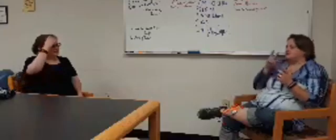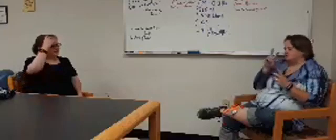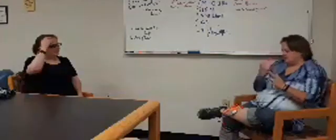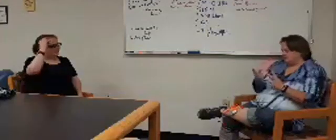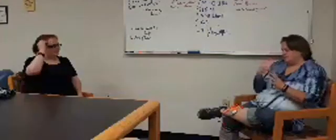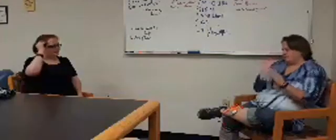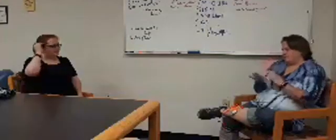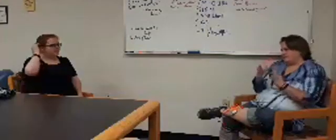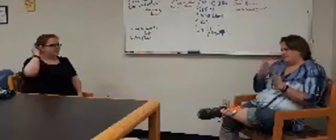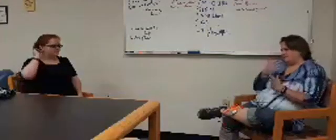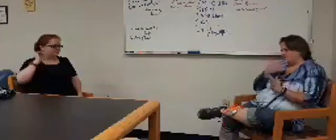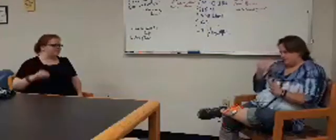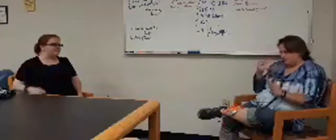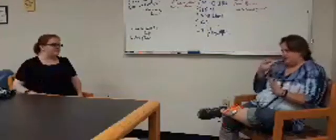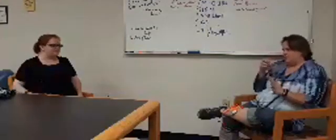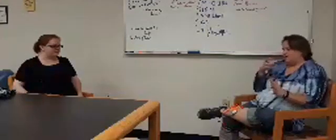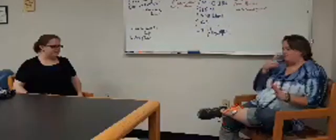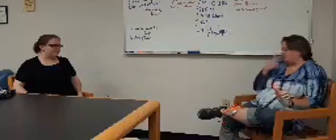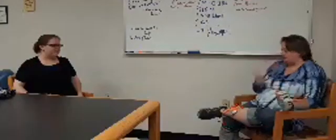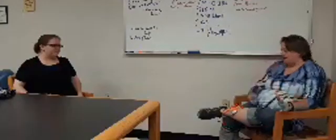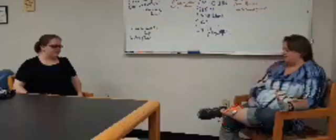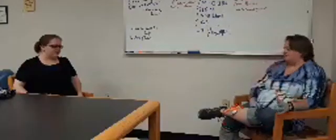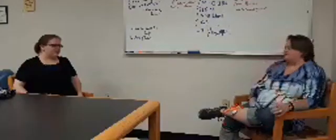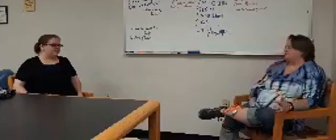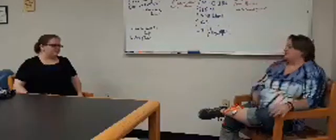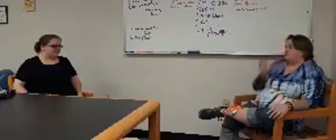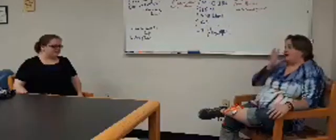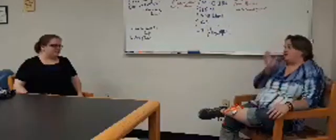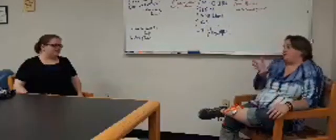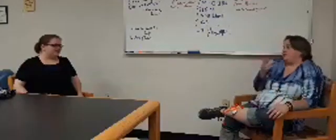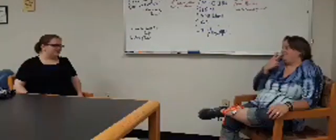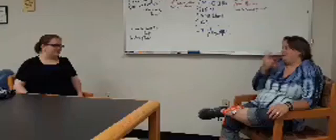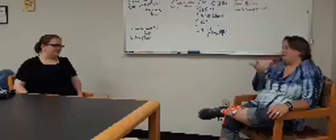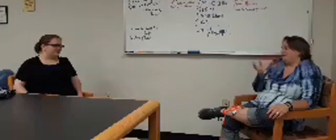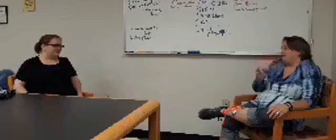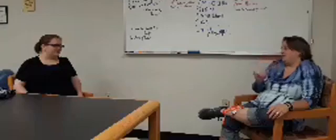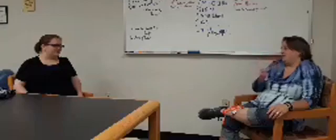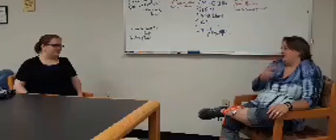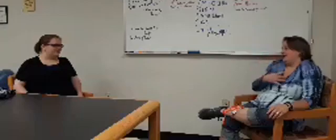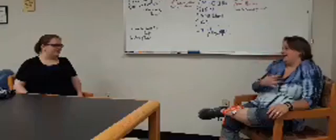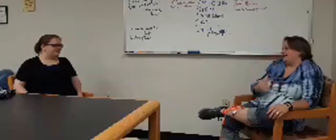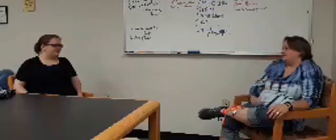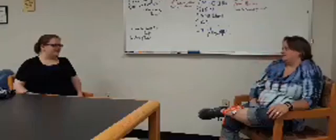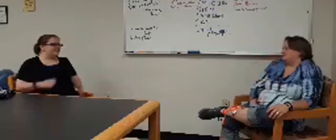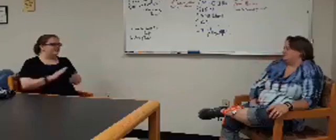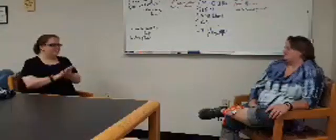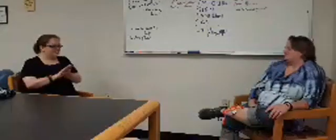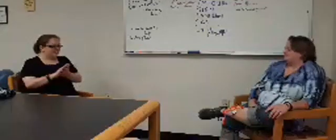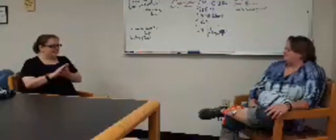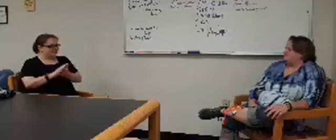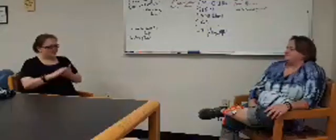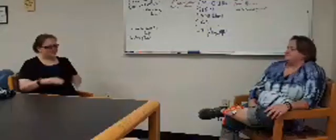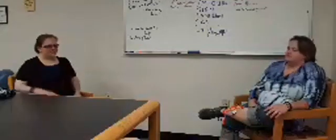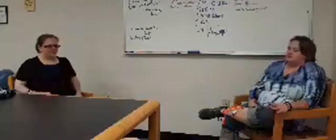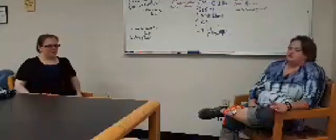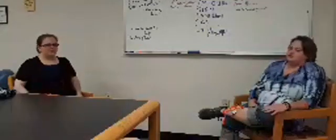Trick the Bird is the best show I ever seen. So my grandma used to be seeing too. She liked it. So. Nice. So Switched